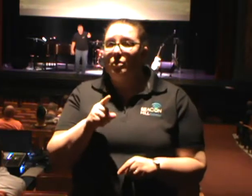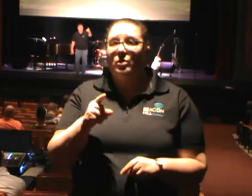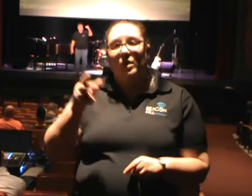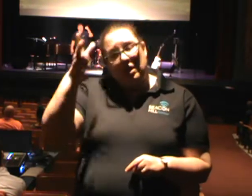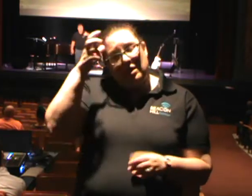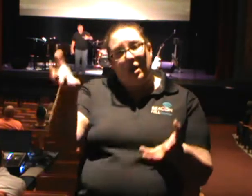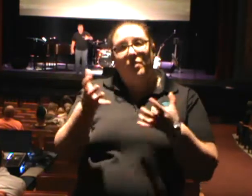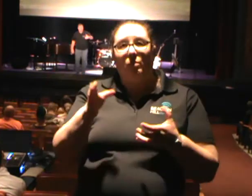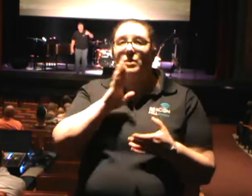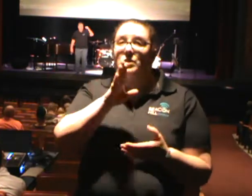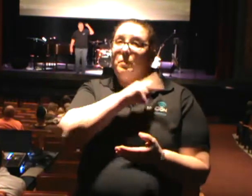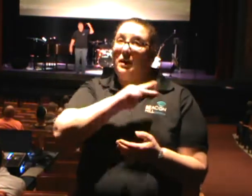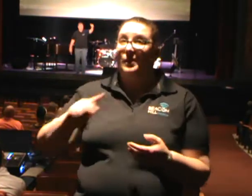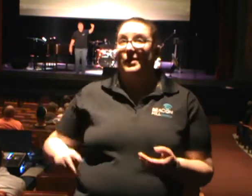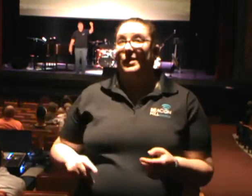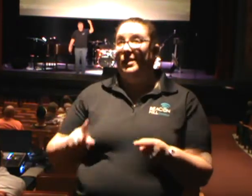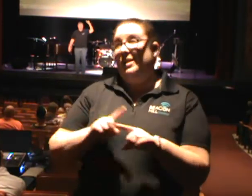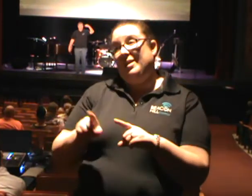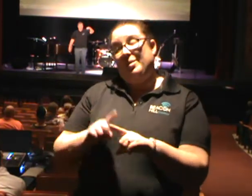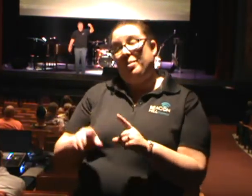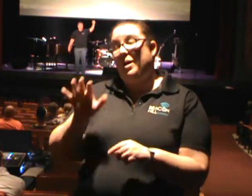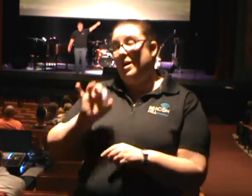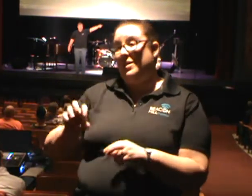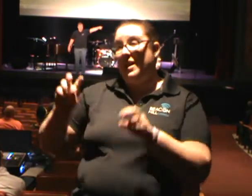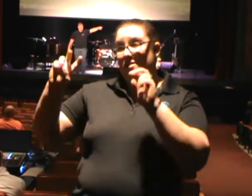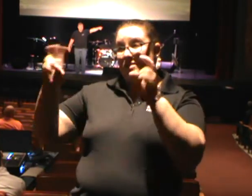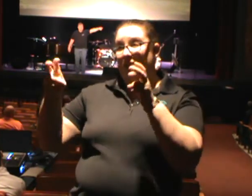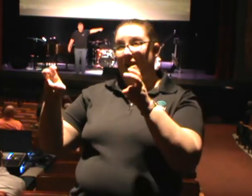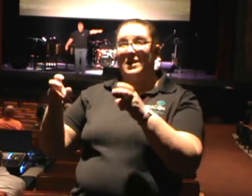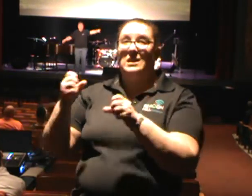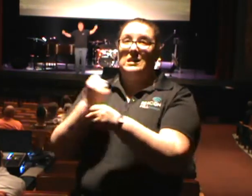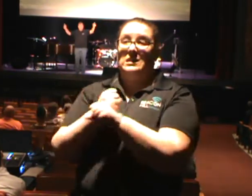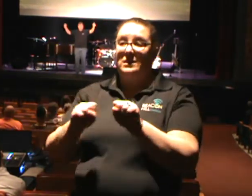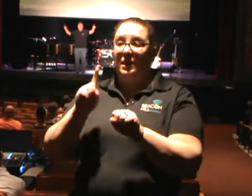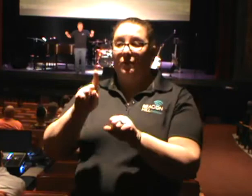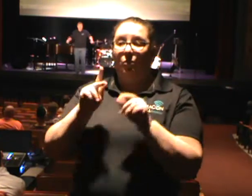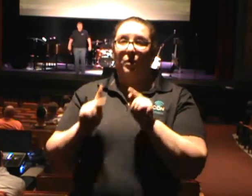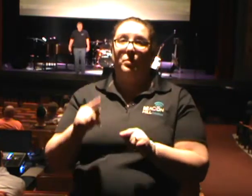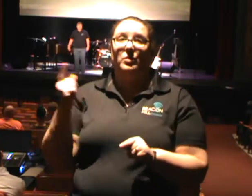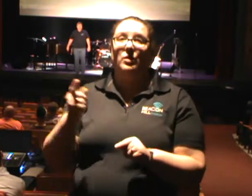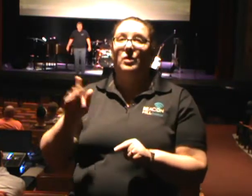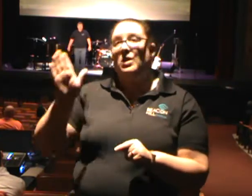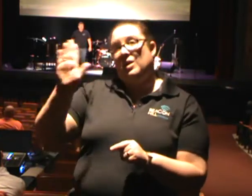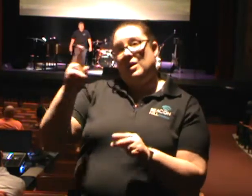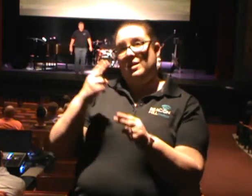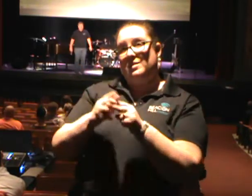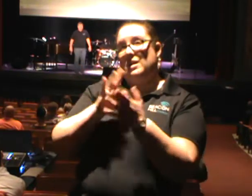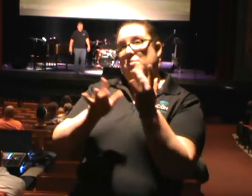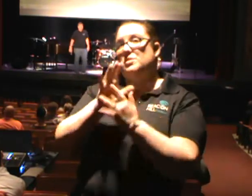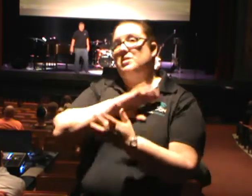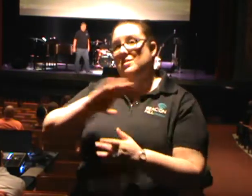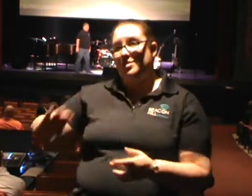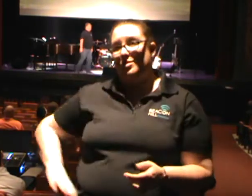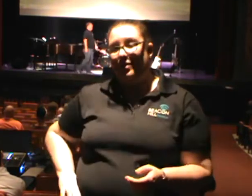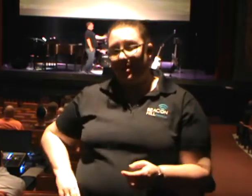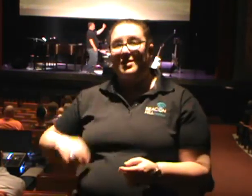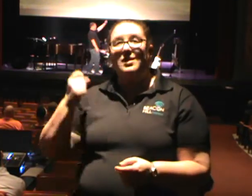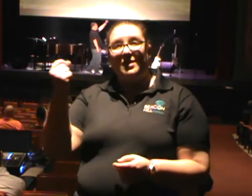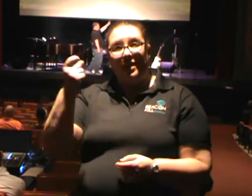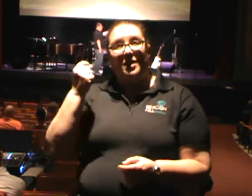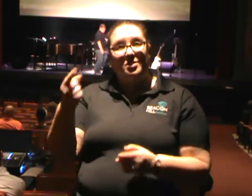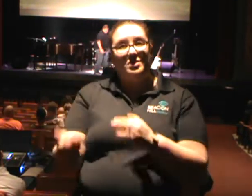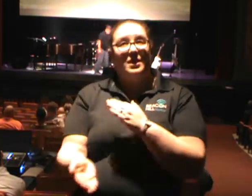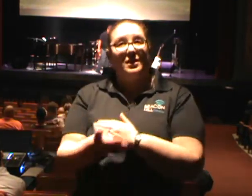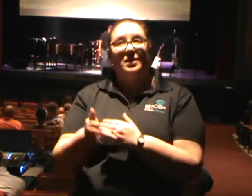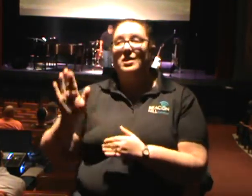have news for the devil. That title is reserved for one person only, and his name is Jesus Christ. You get me this morning? He